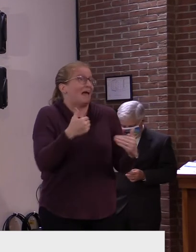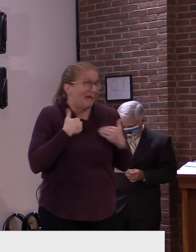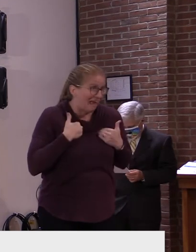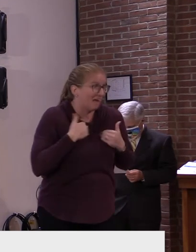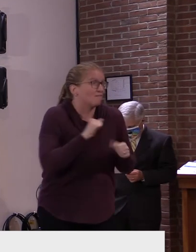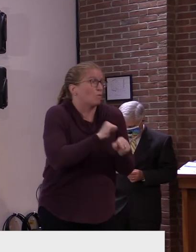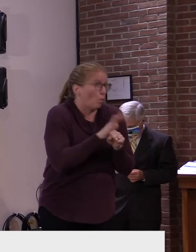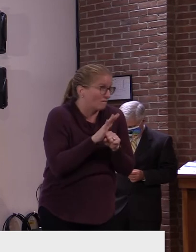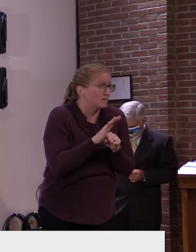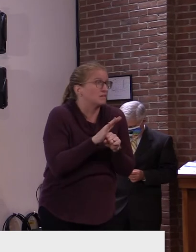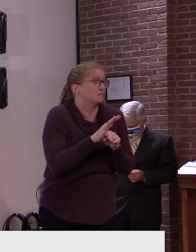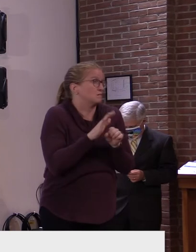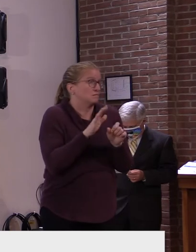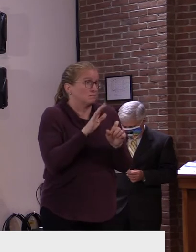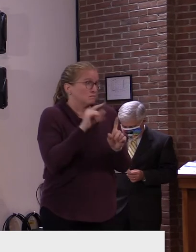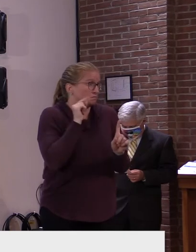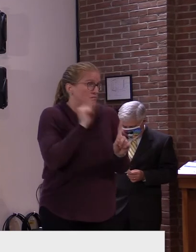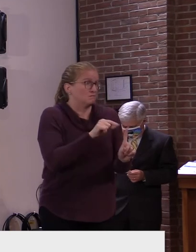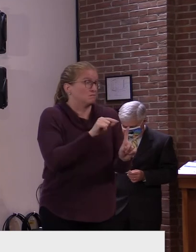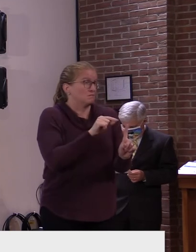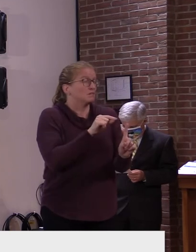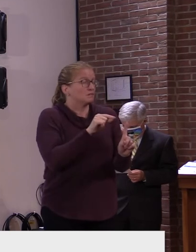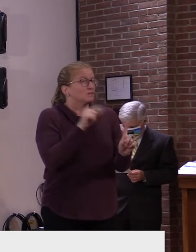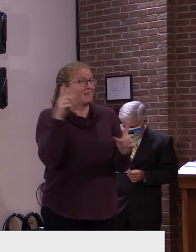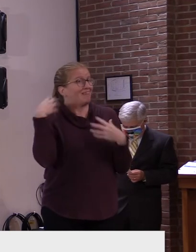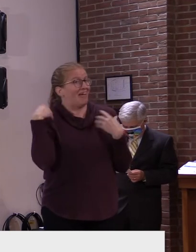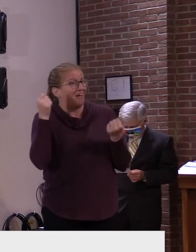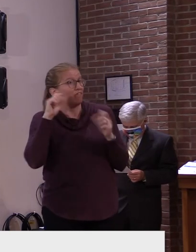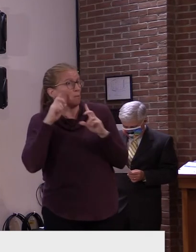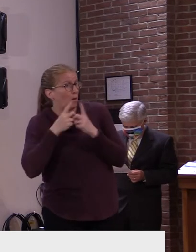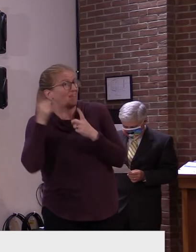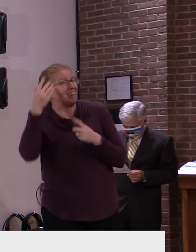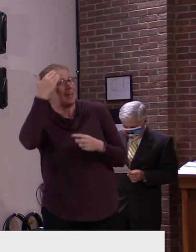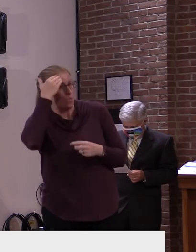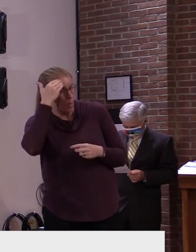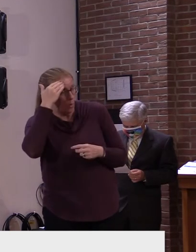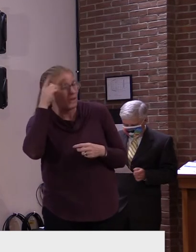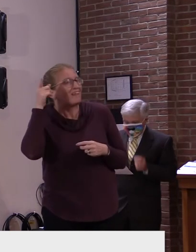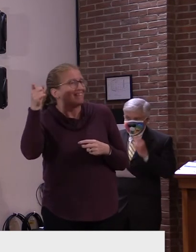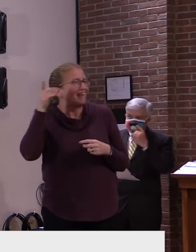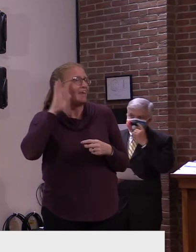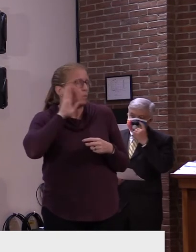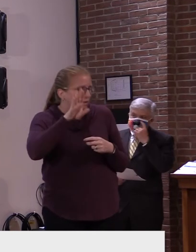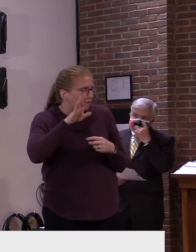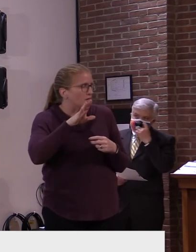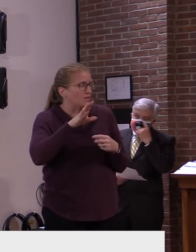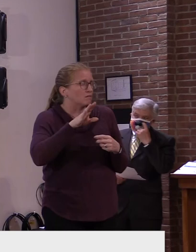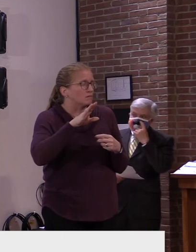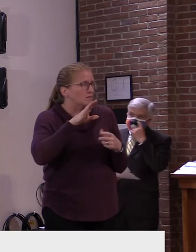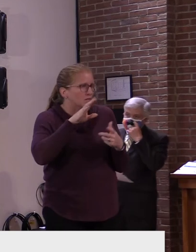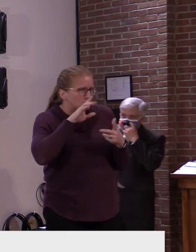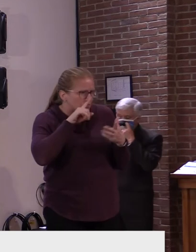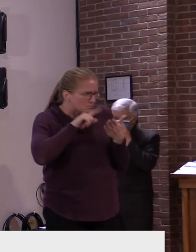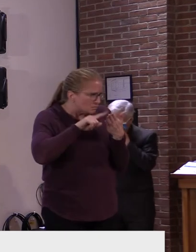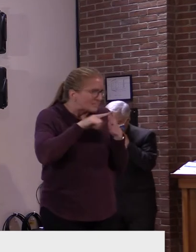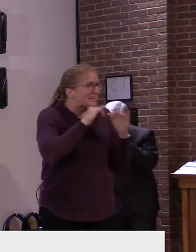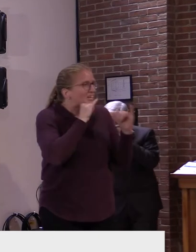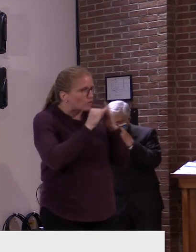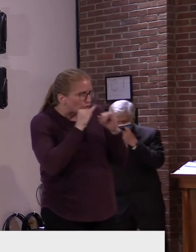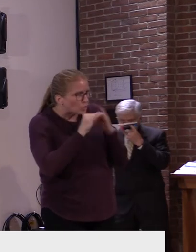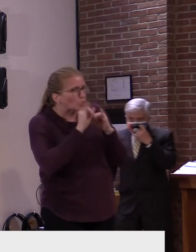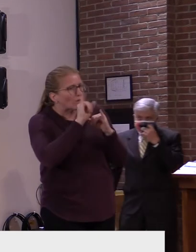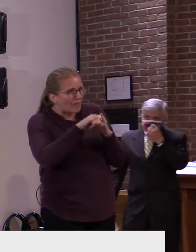department is aware of that case the health department through interviewing the case interviewing the